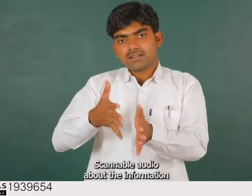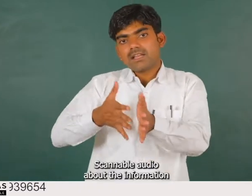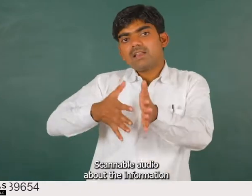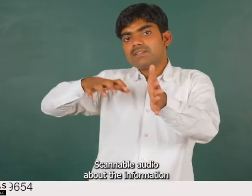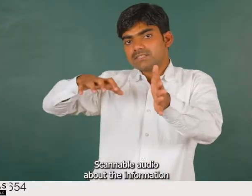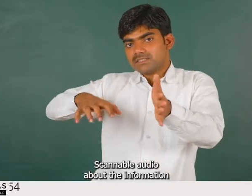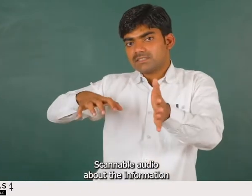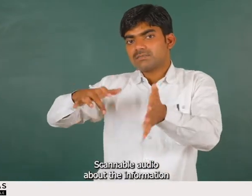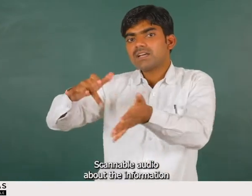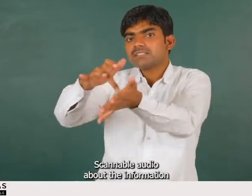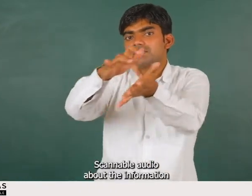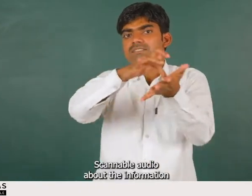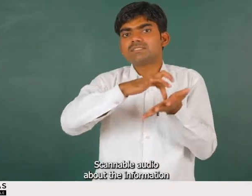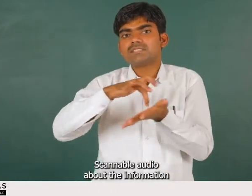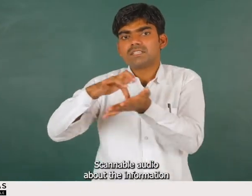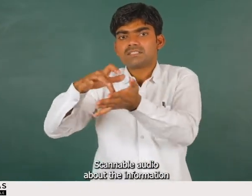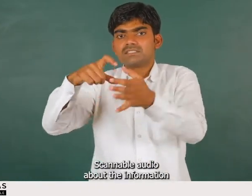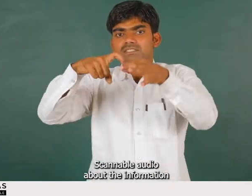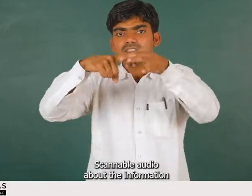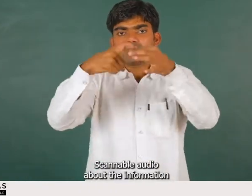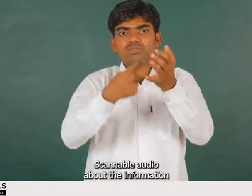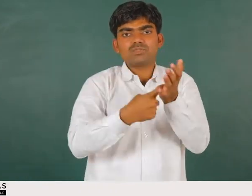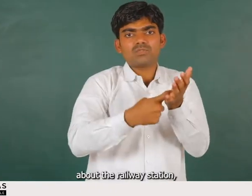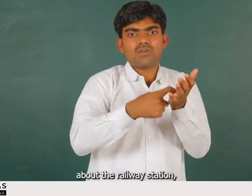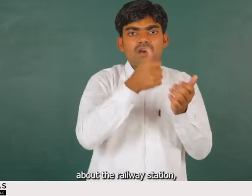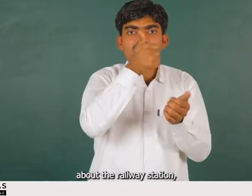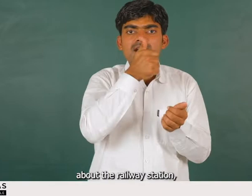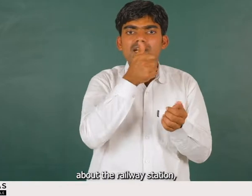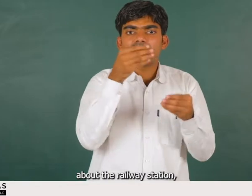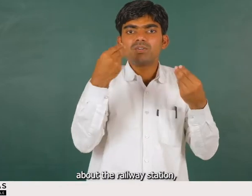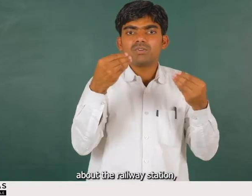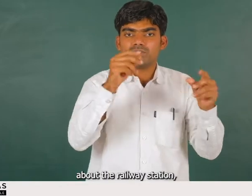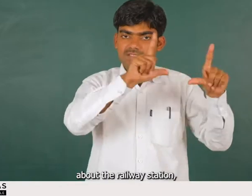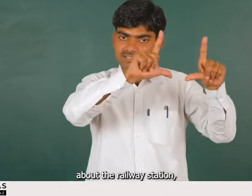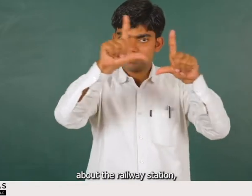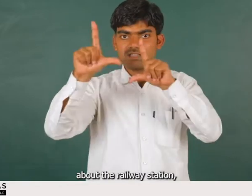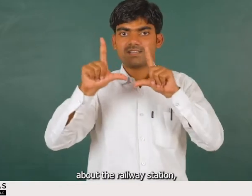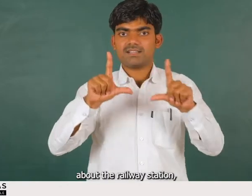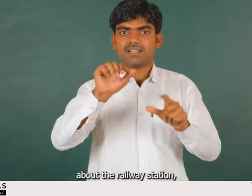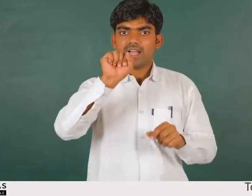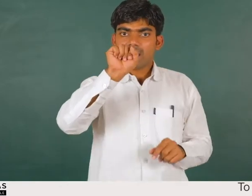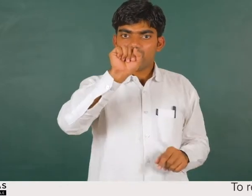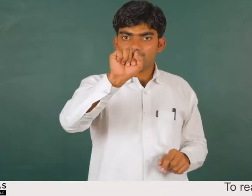Scannable audio about the information about the railway station.